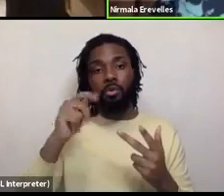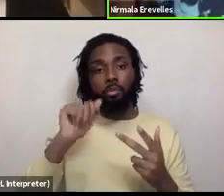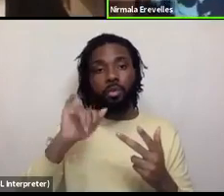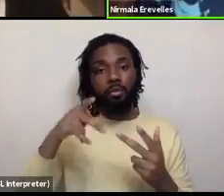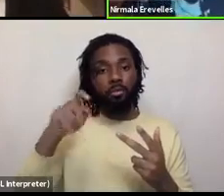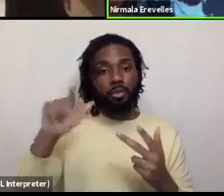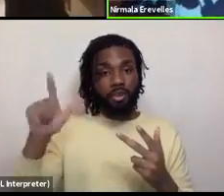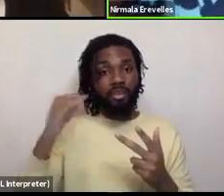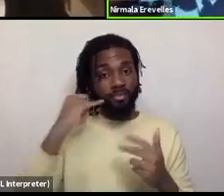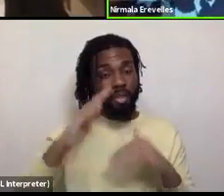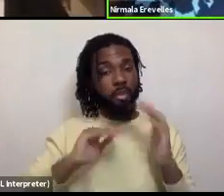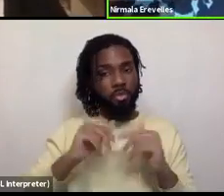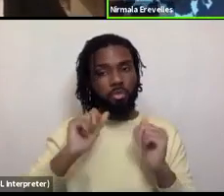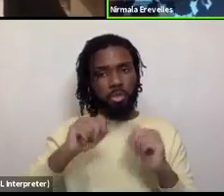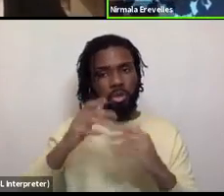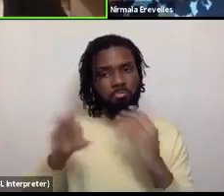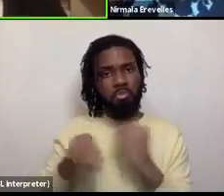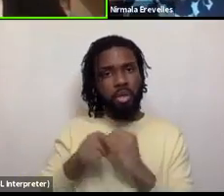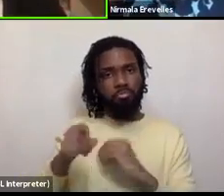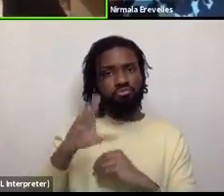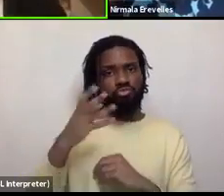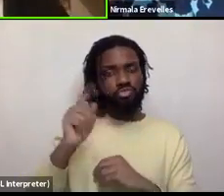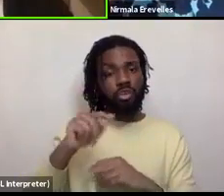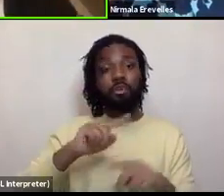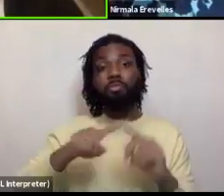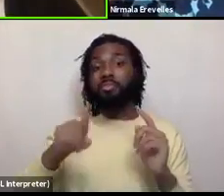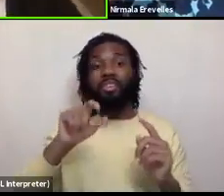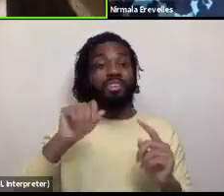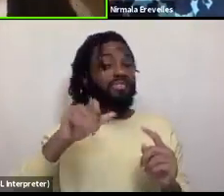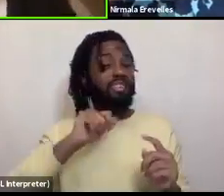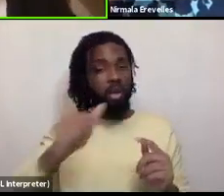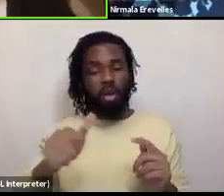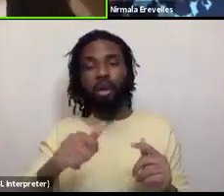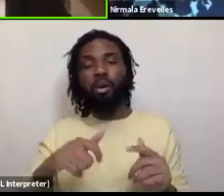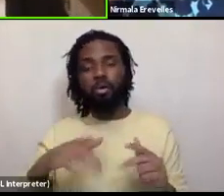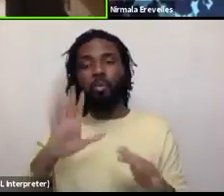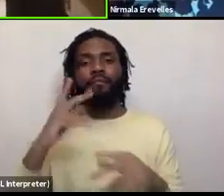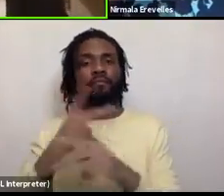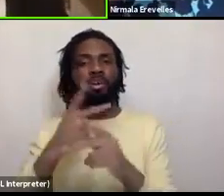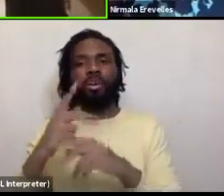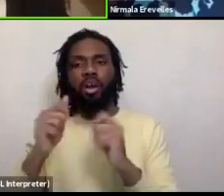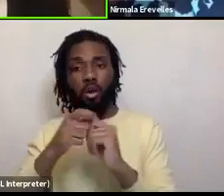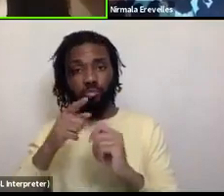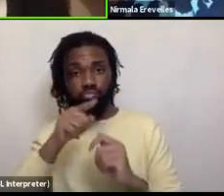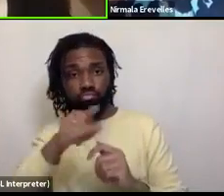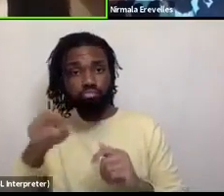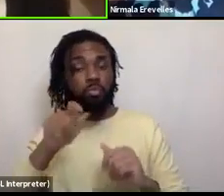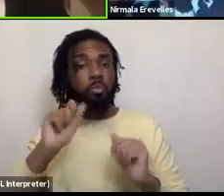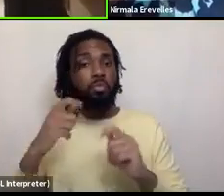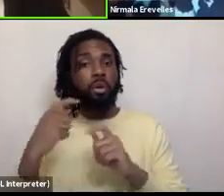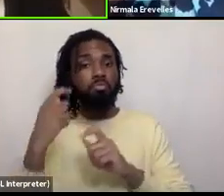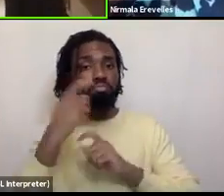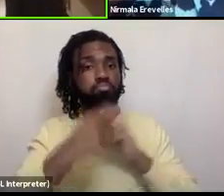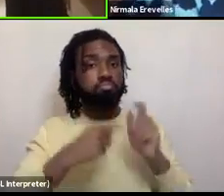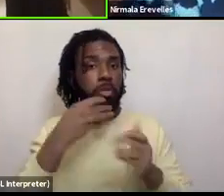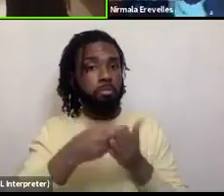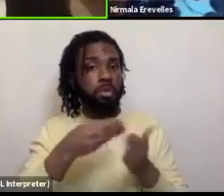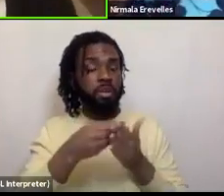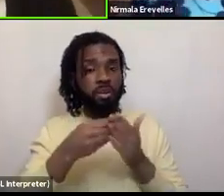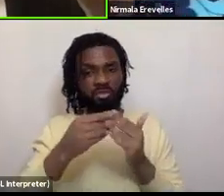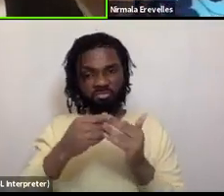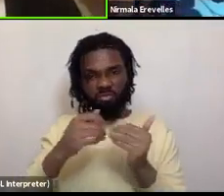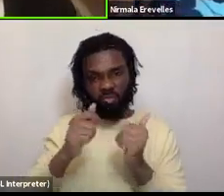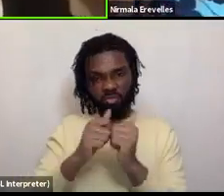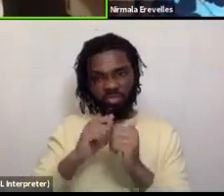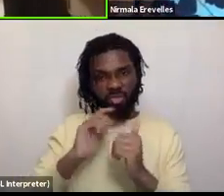will find a way, if you want to distribute funds to any of the panelists through that follow-up email. I